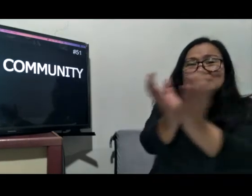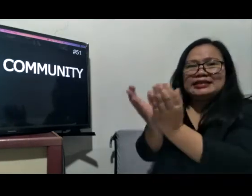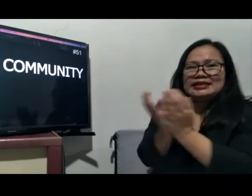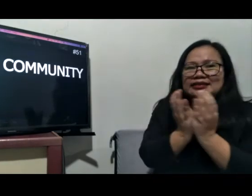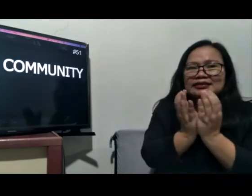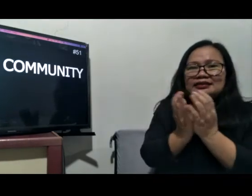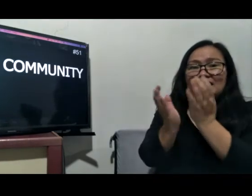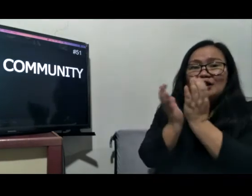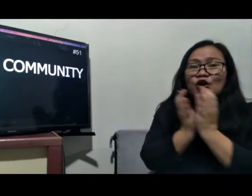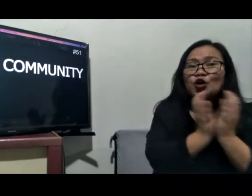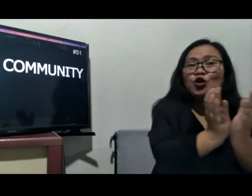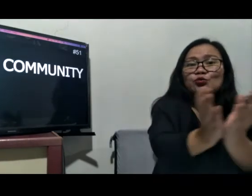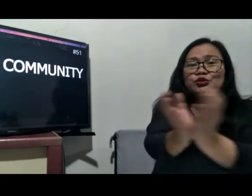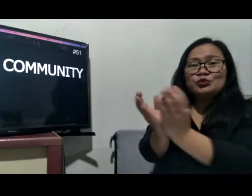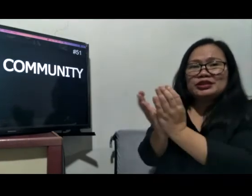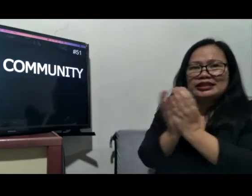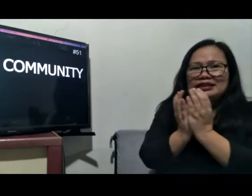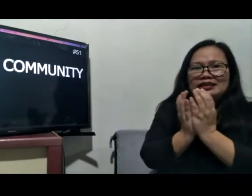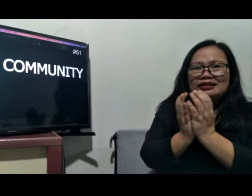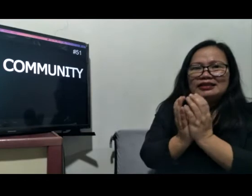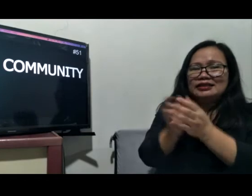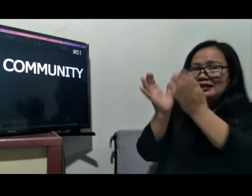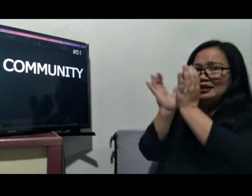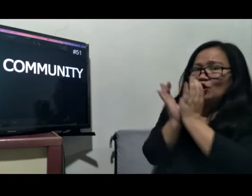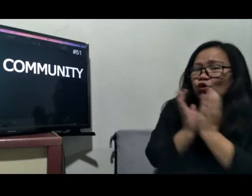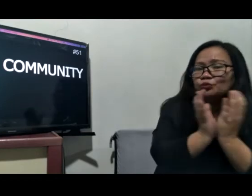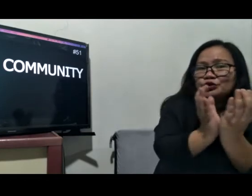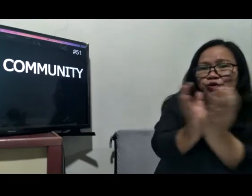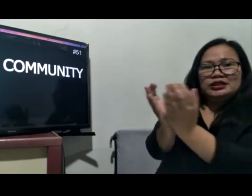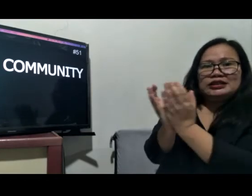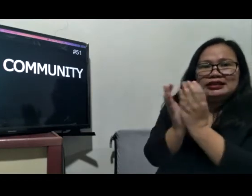Community, community, community.